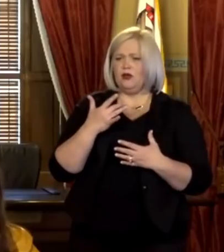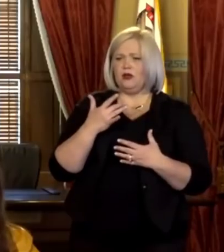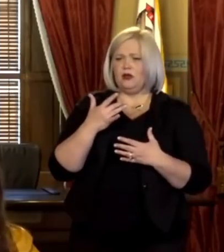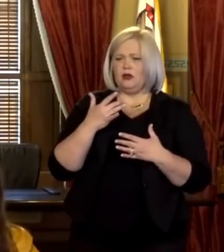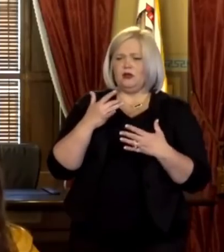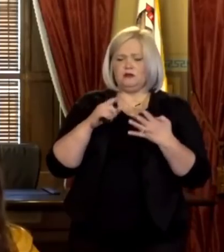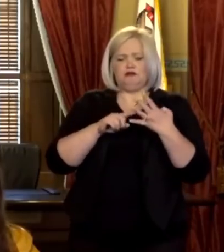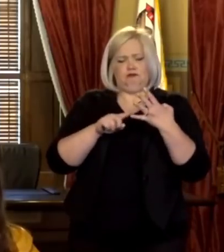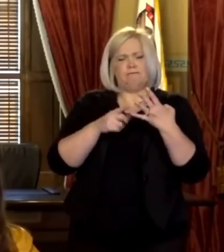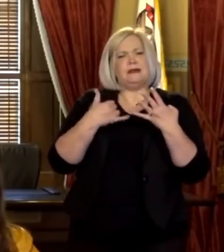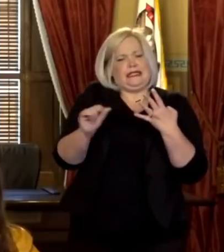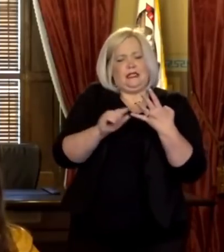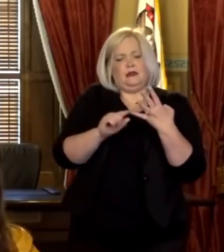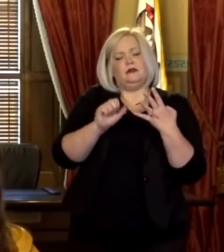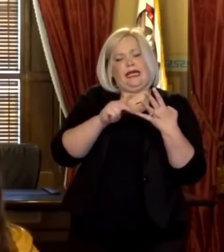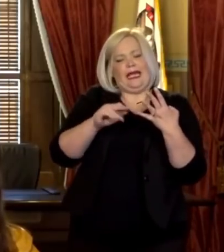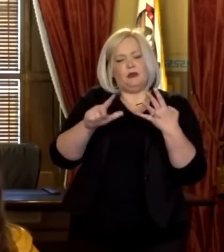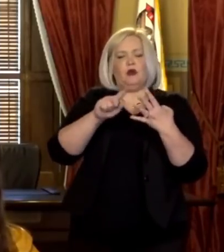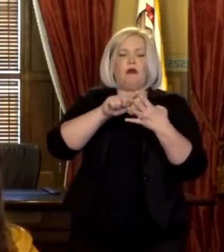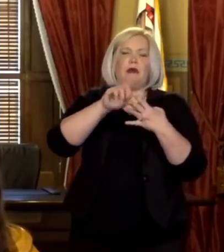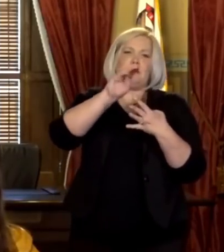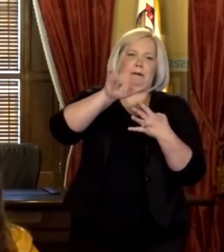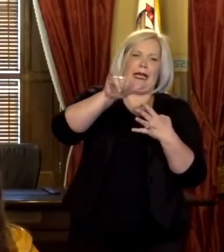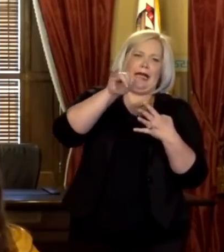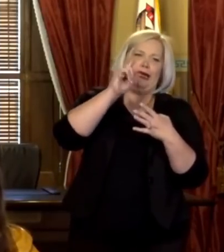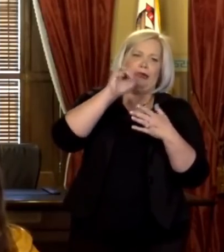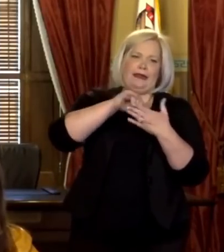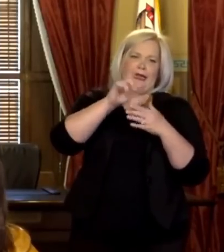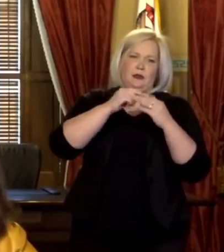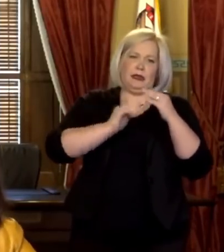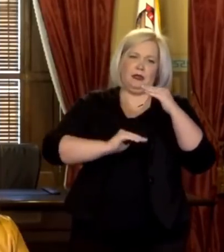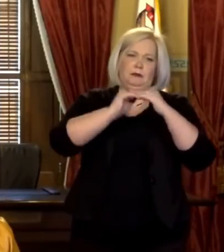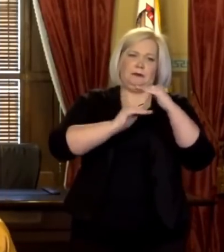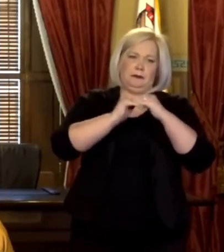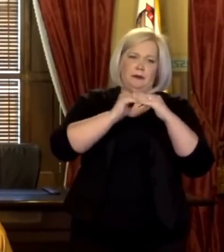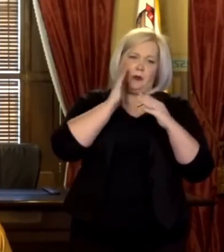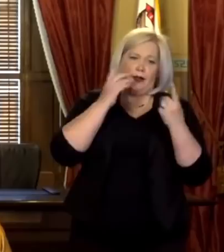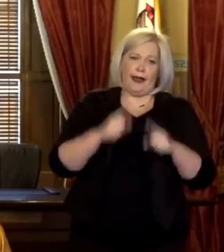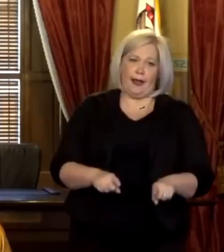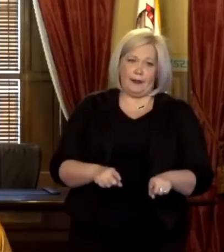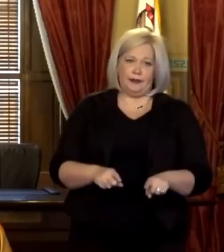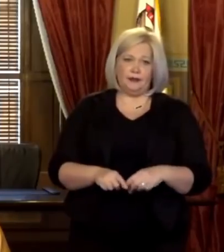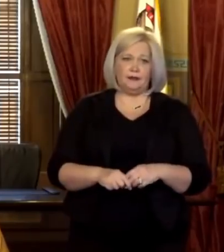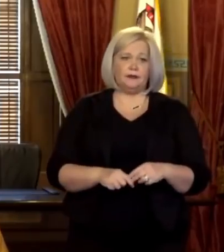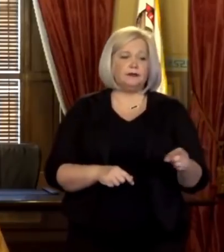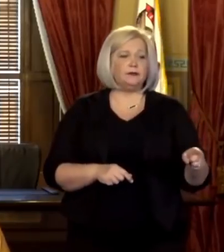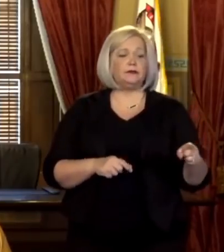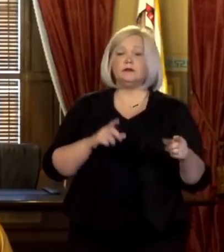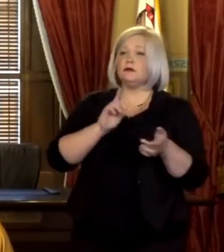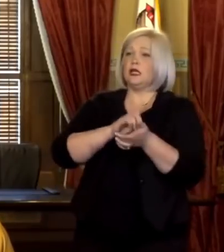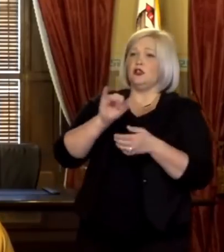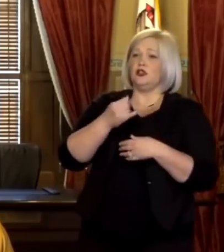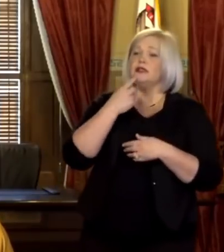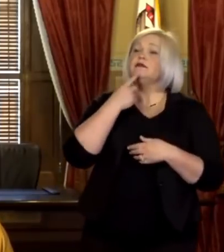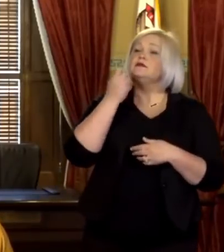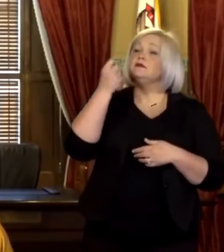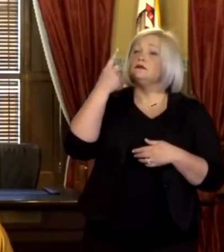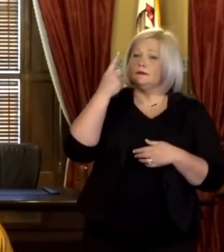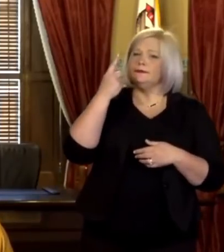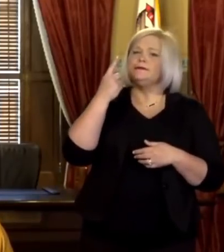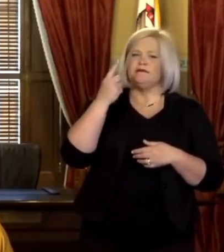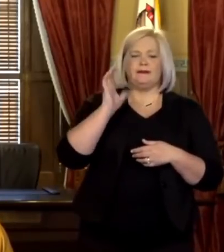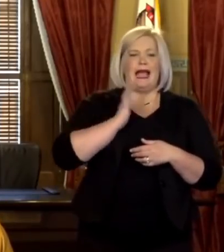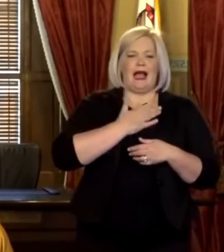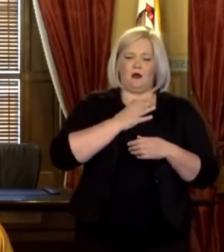April, beginning of May at this juncture, which is, a handful of weeks out. That's right. Our model is looking at